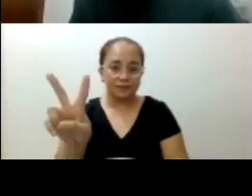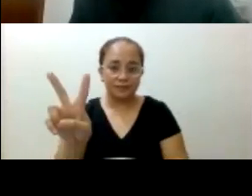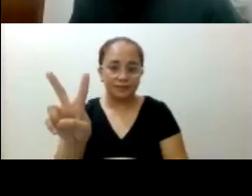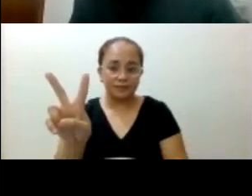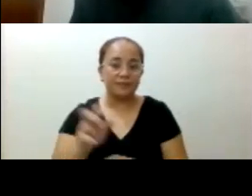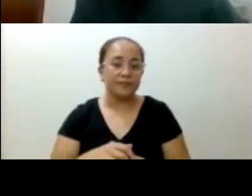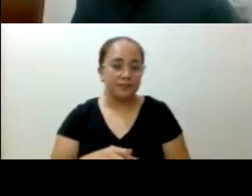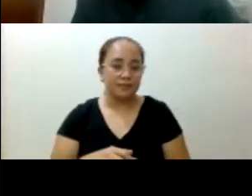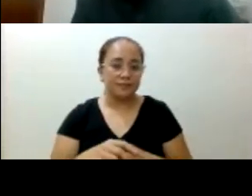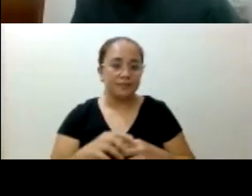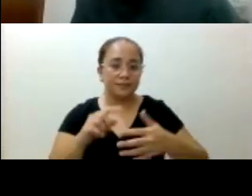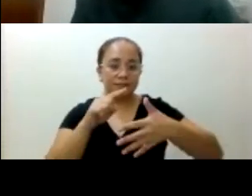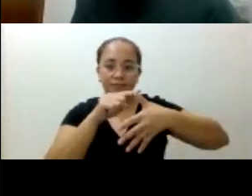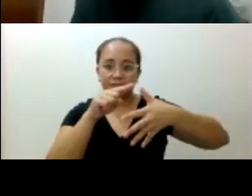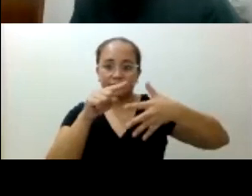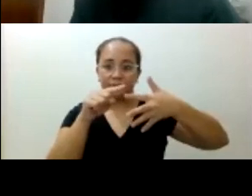adjective, adverb.